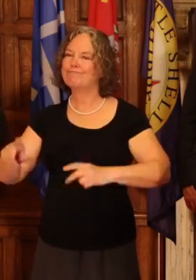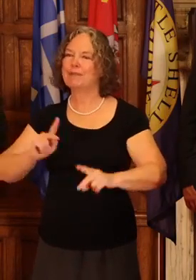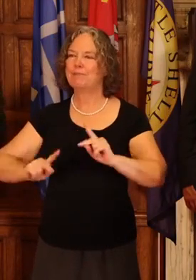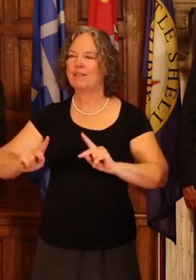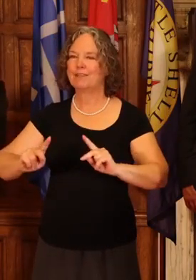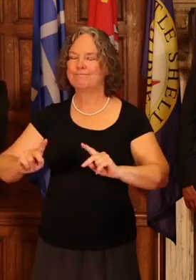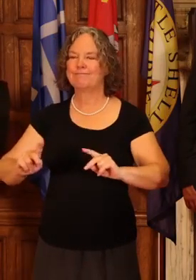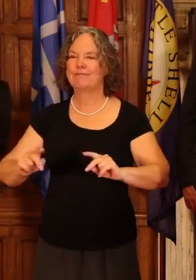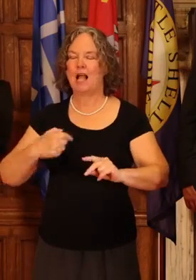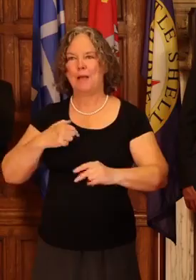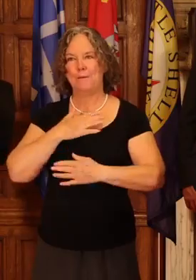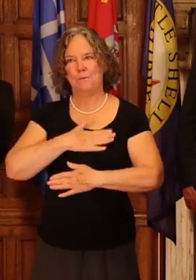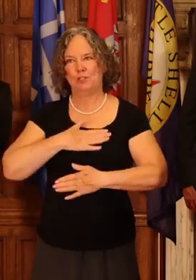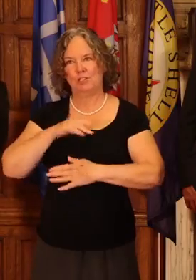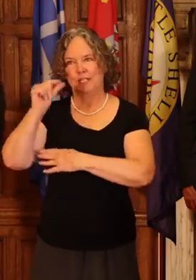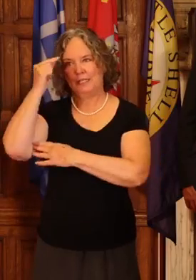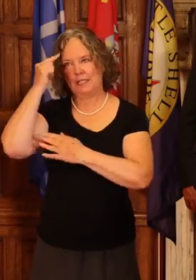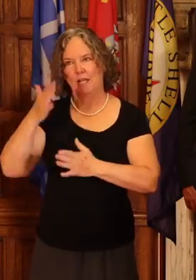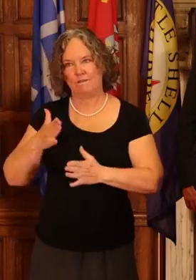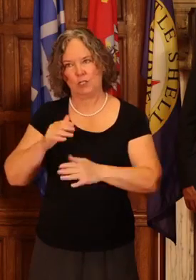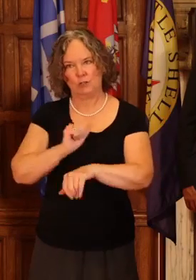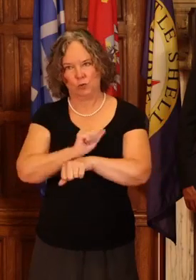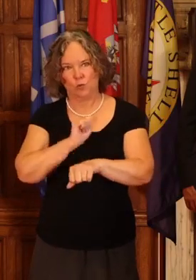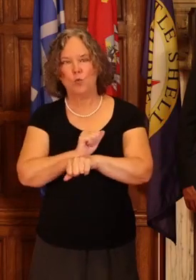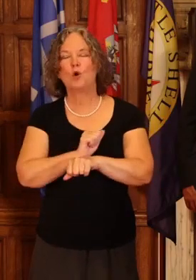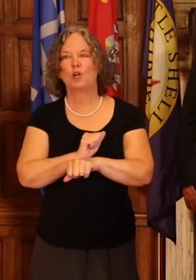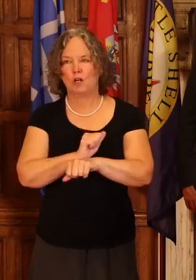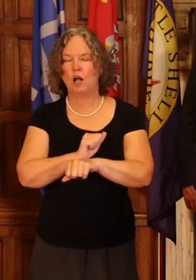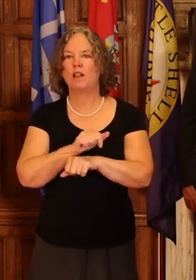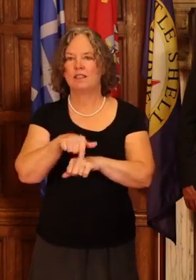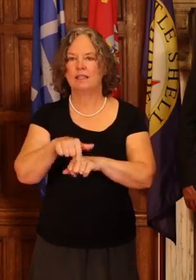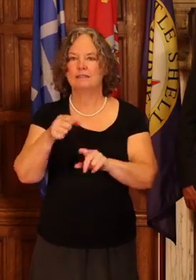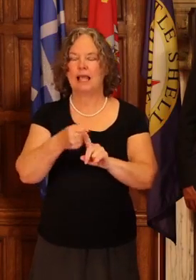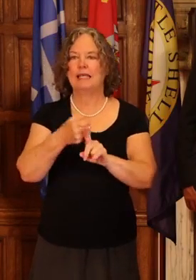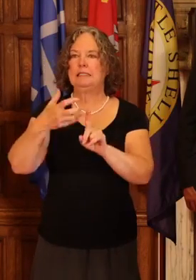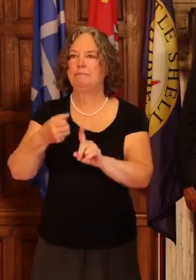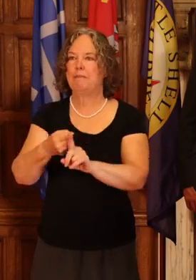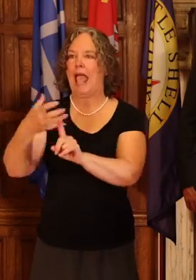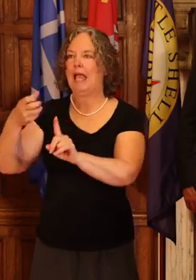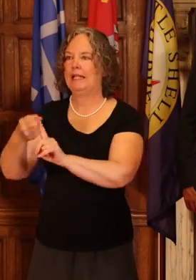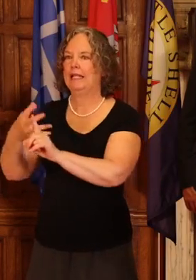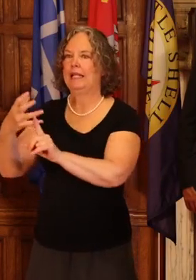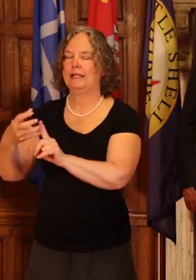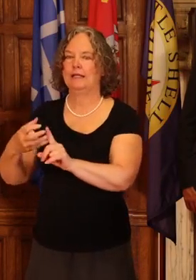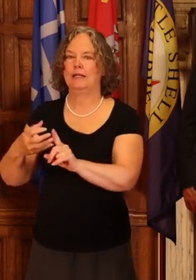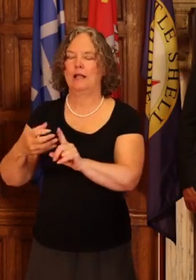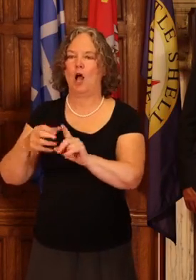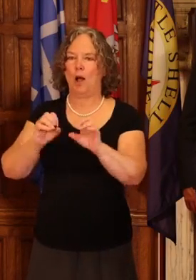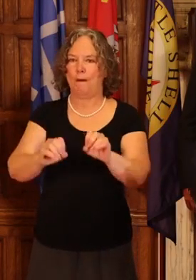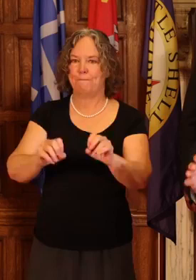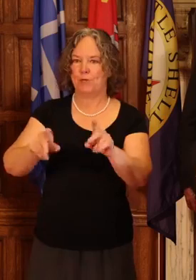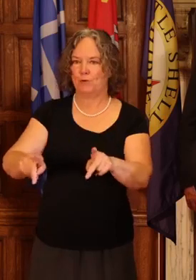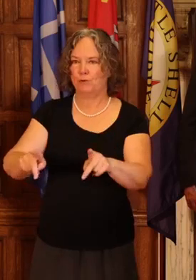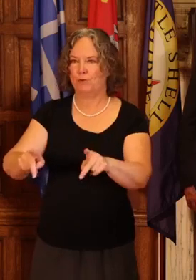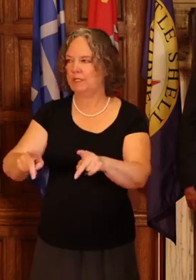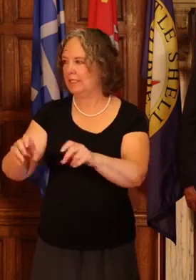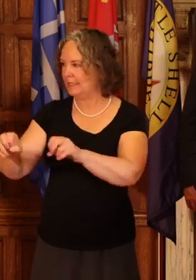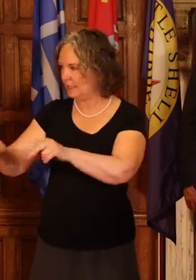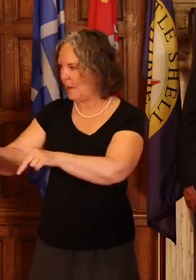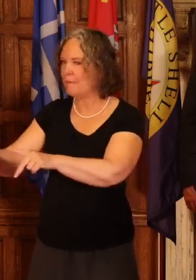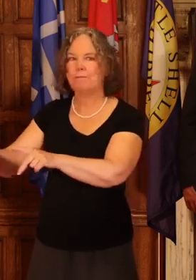I appreciate the governor's work on this, of expanding those opportunities, of setting